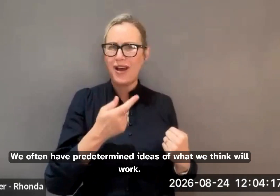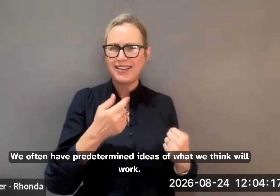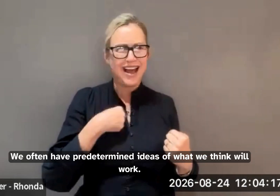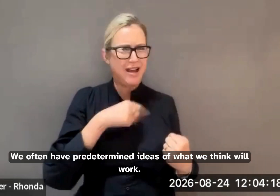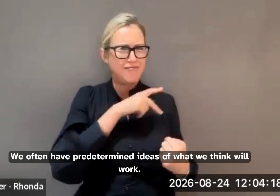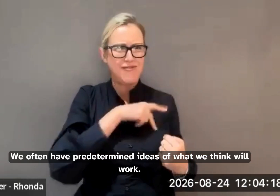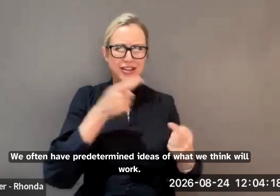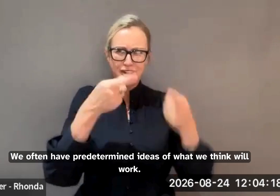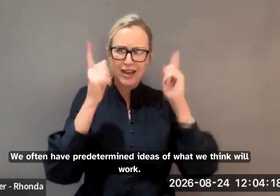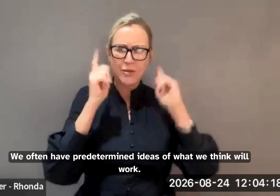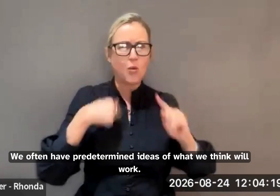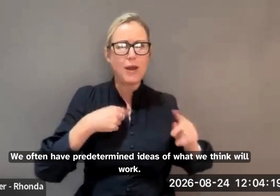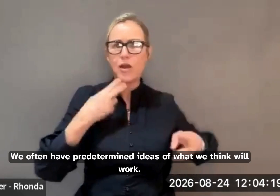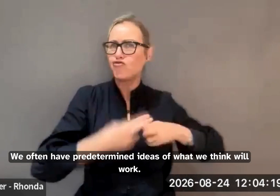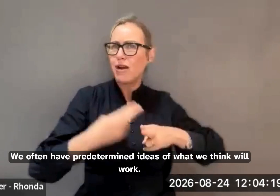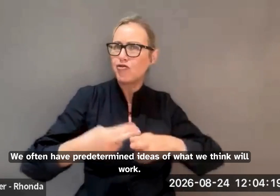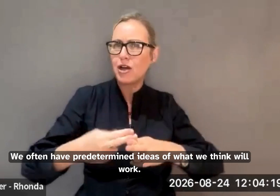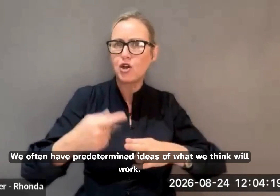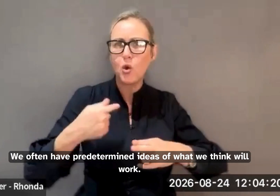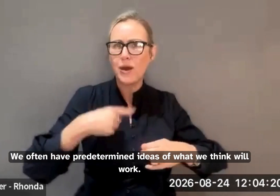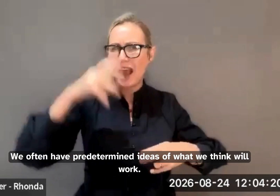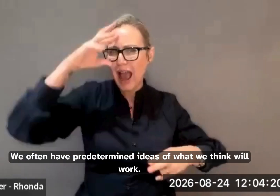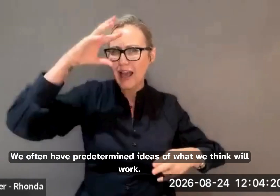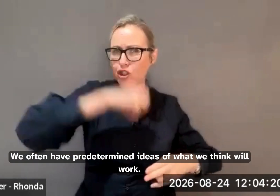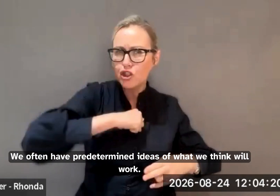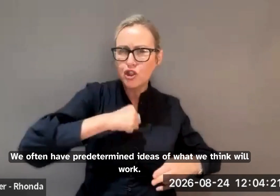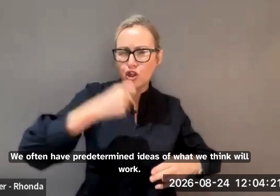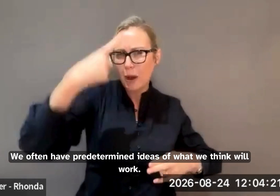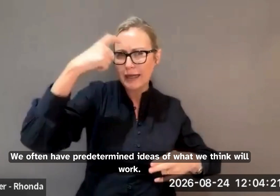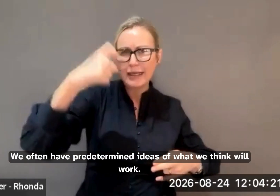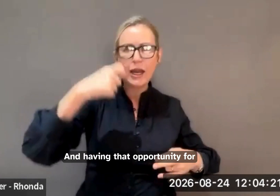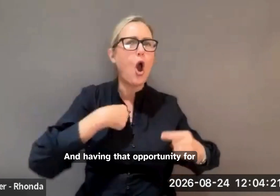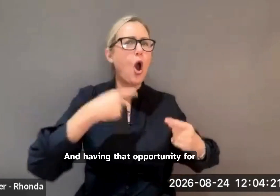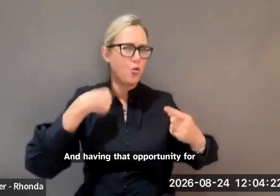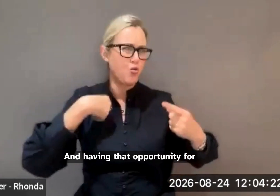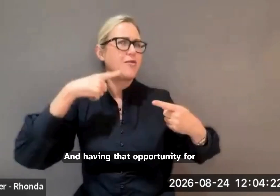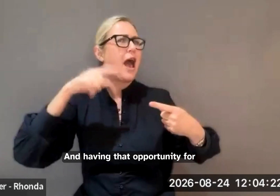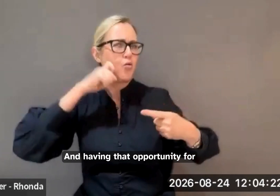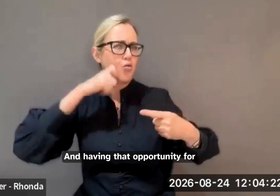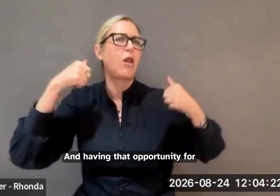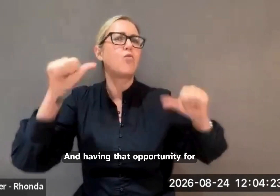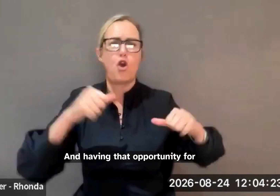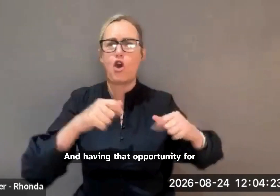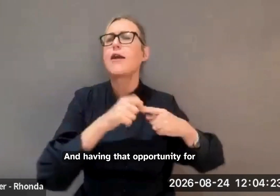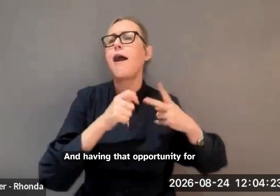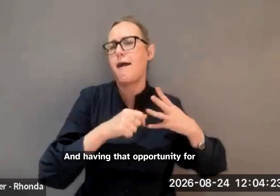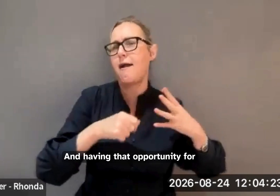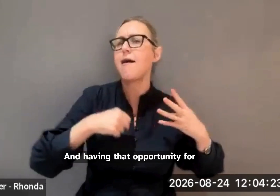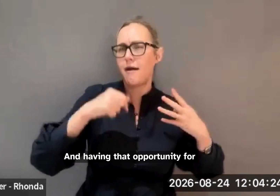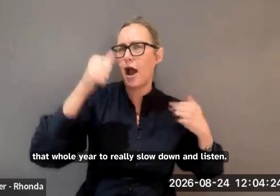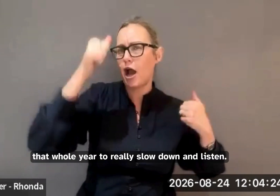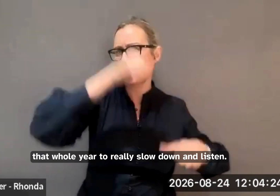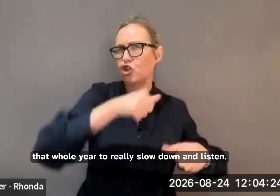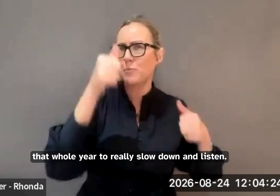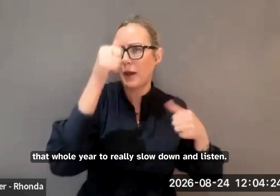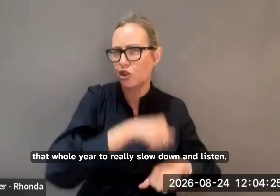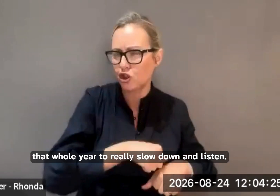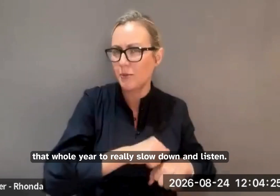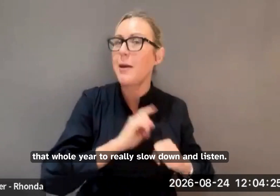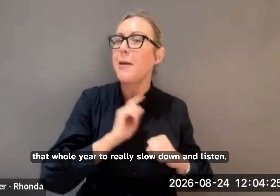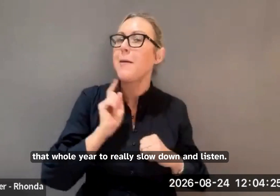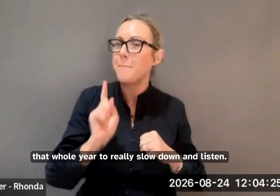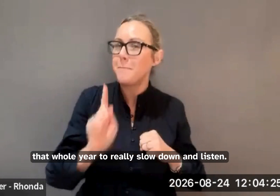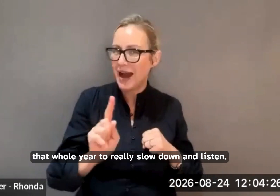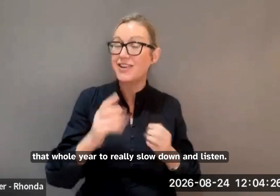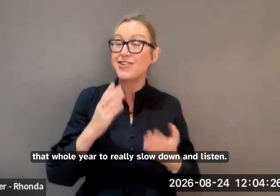often have predetermined ideas of what we think will work. And having that opportunity for that whole year